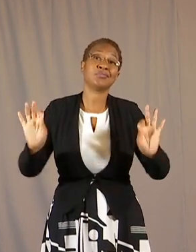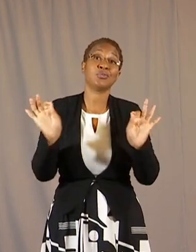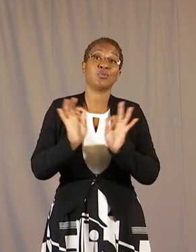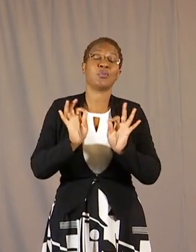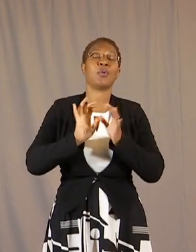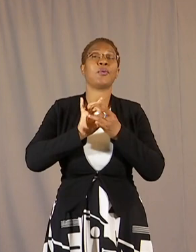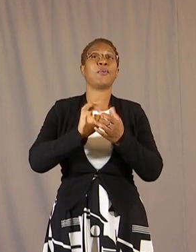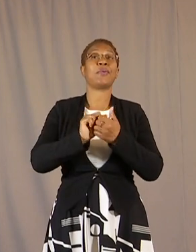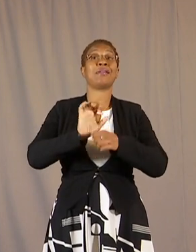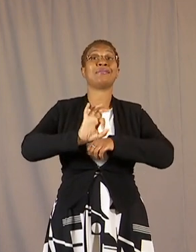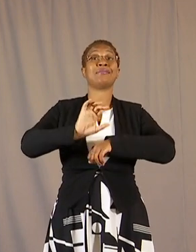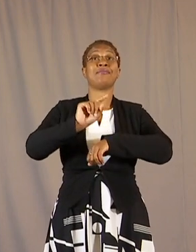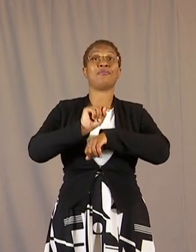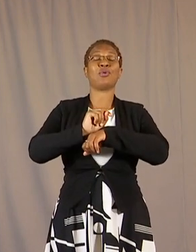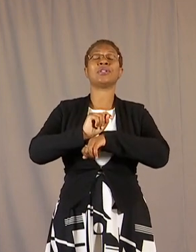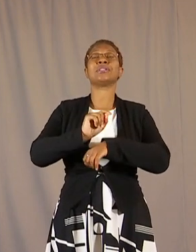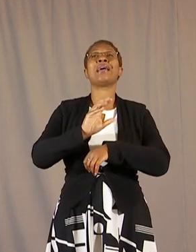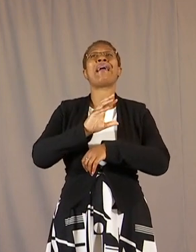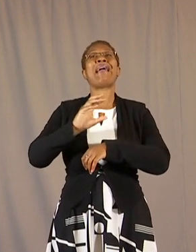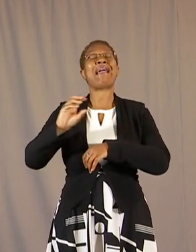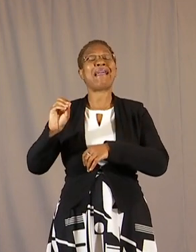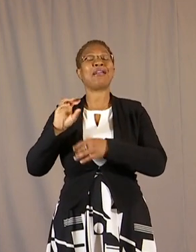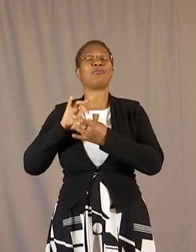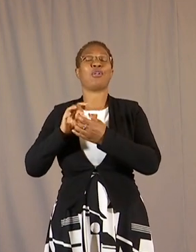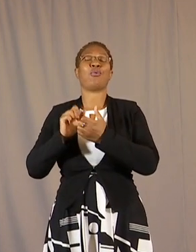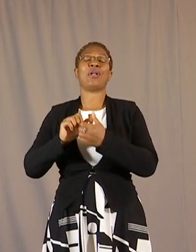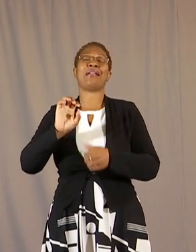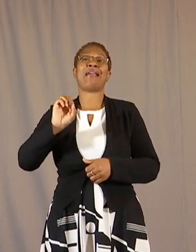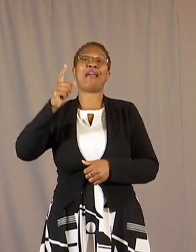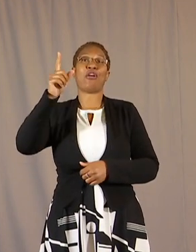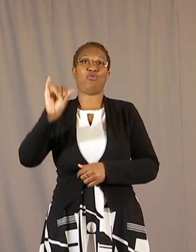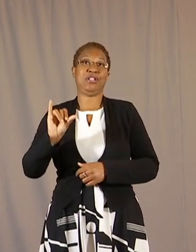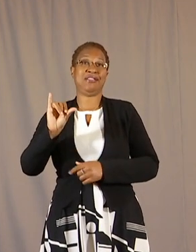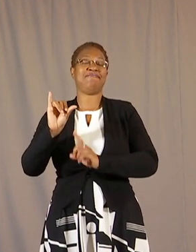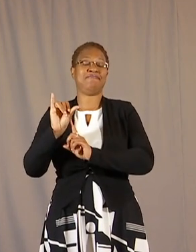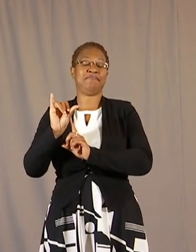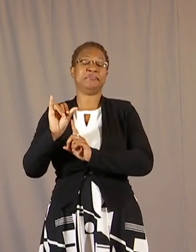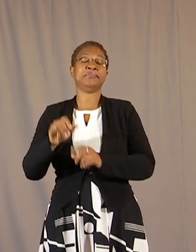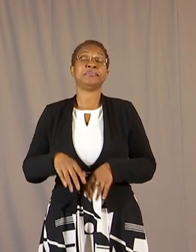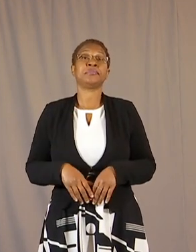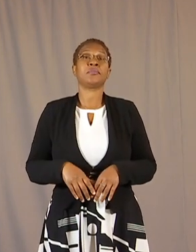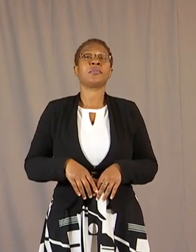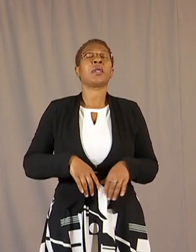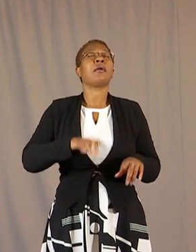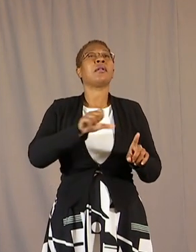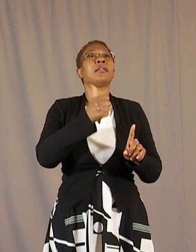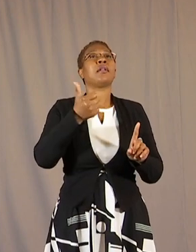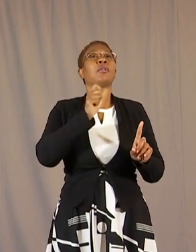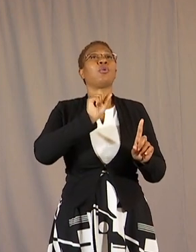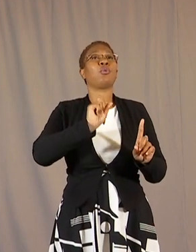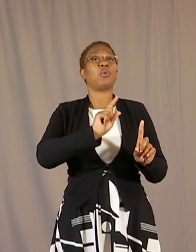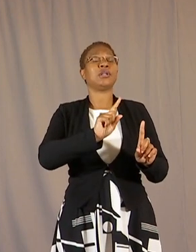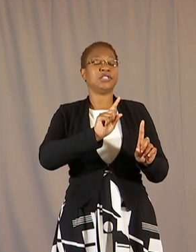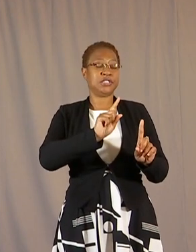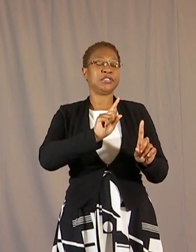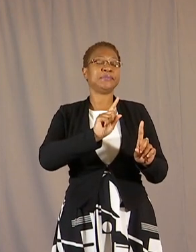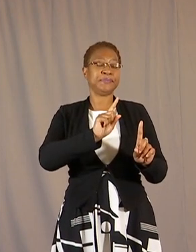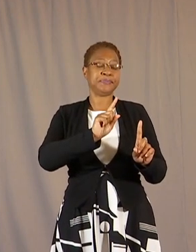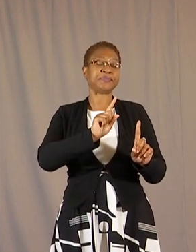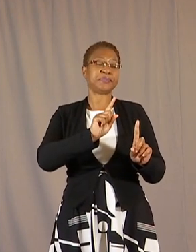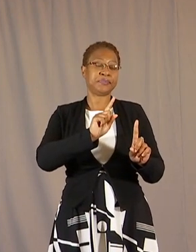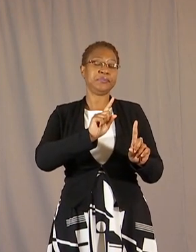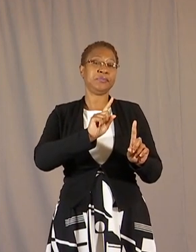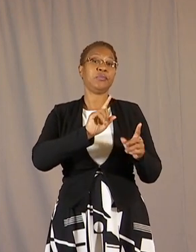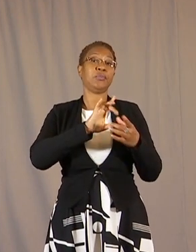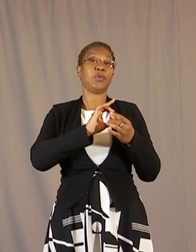did, but also the work of equity in general. So one more question regarding just the task force in